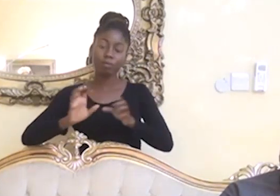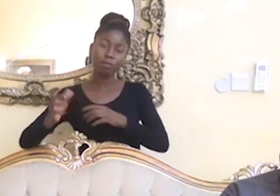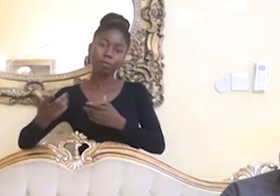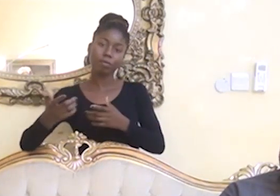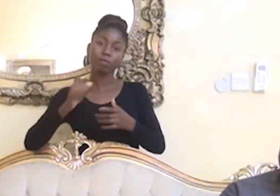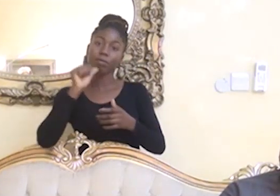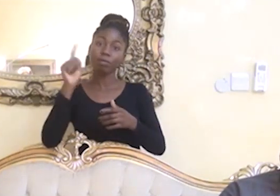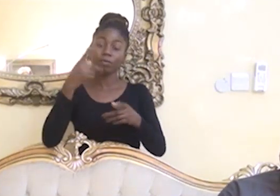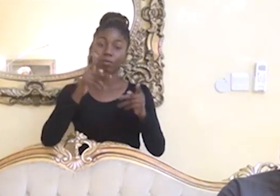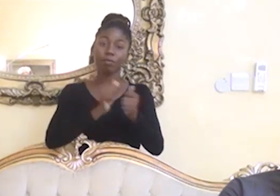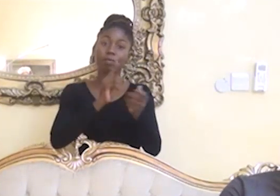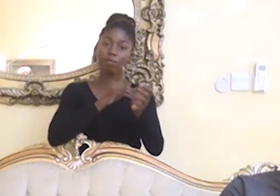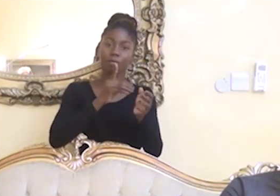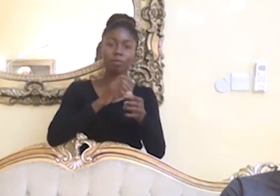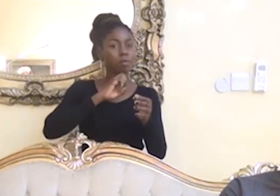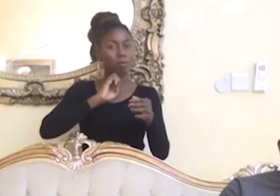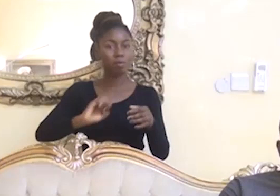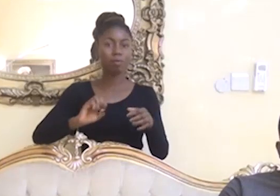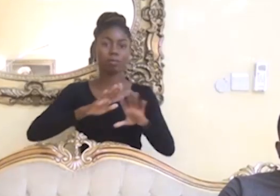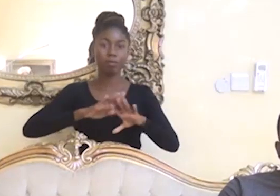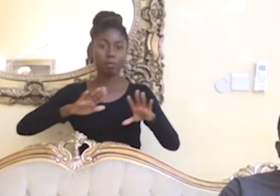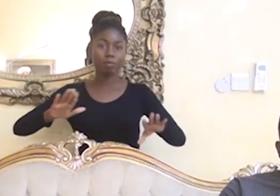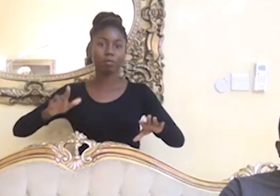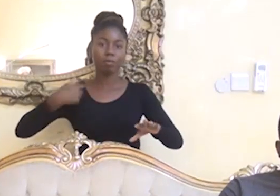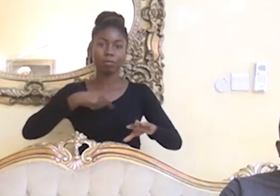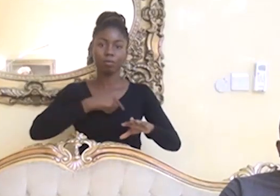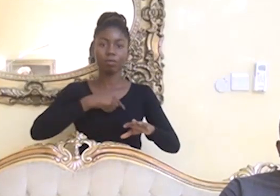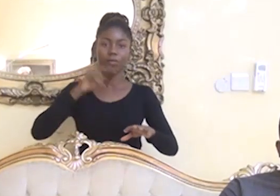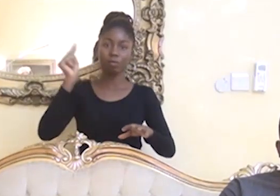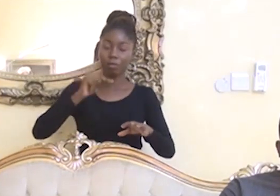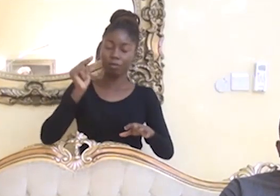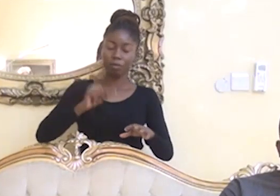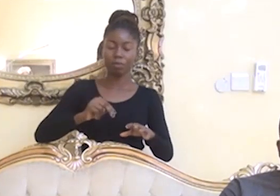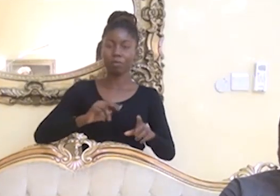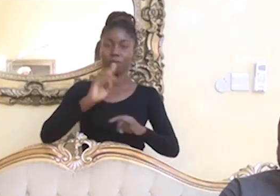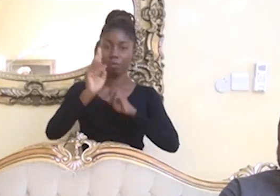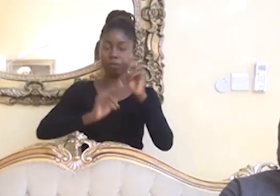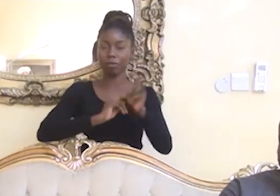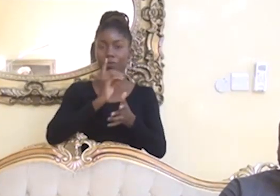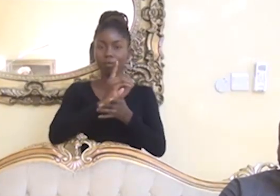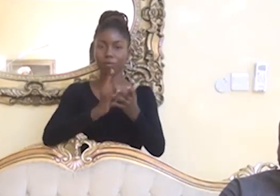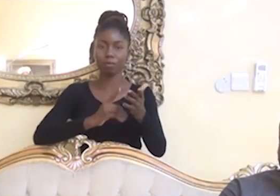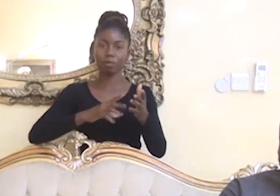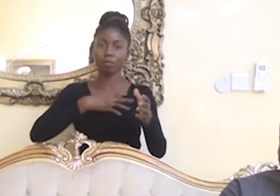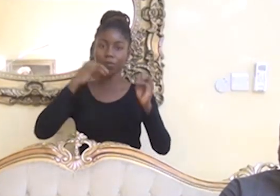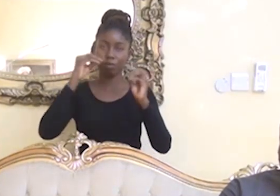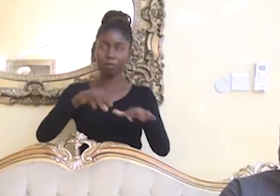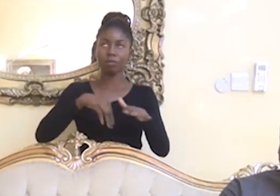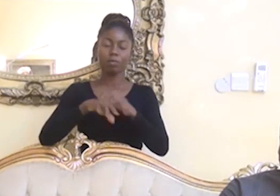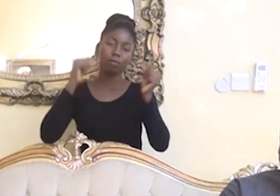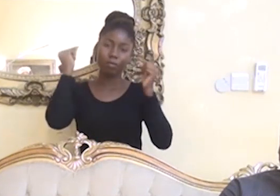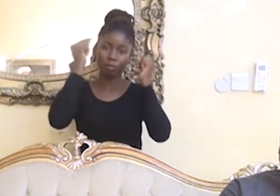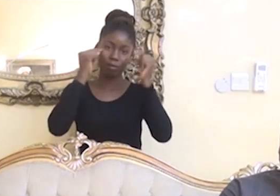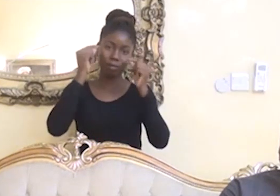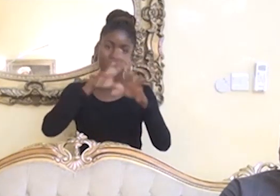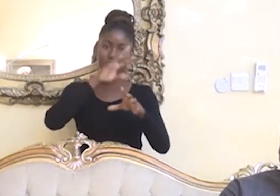the elderly, the children, we all need this universal design, and put it to consideration.